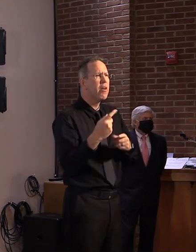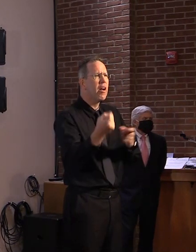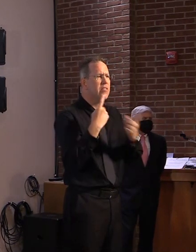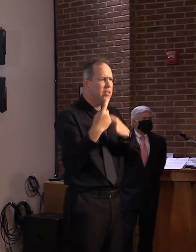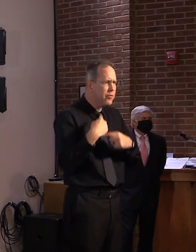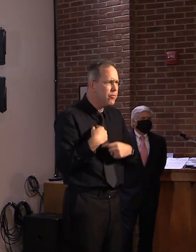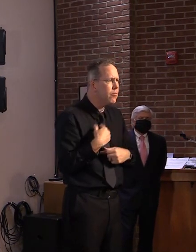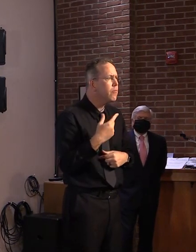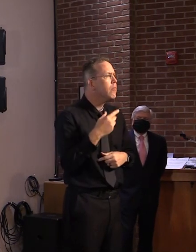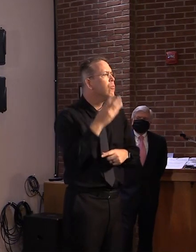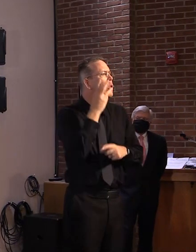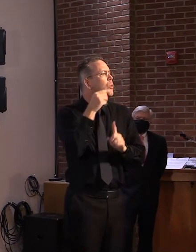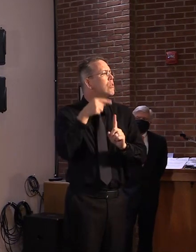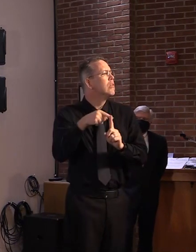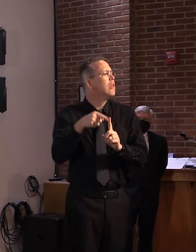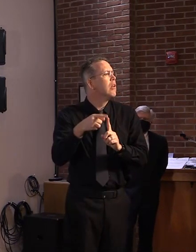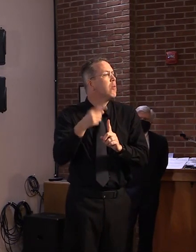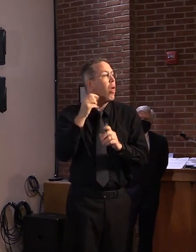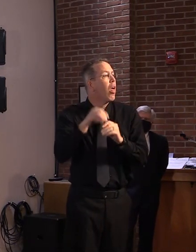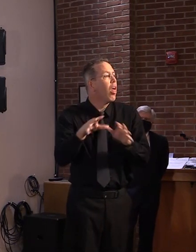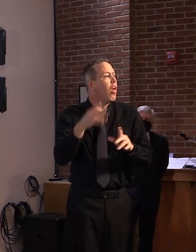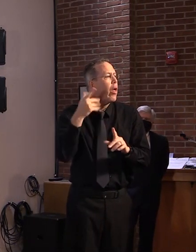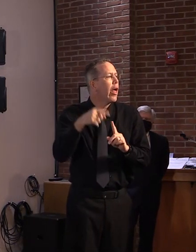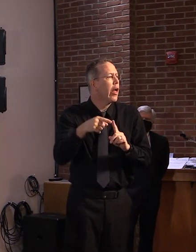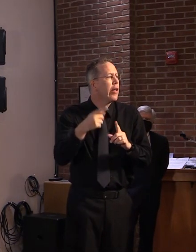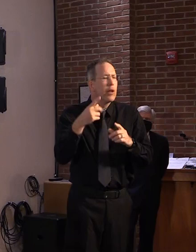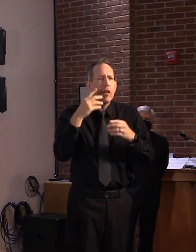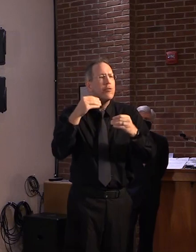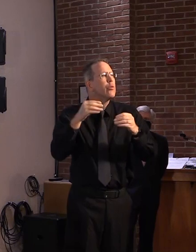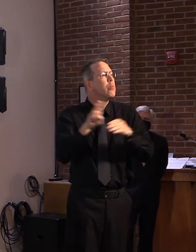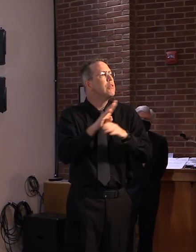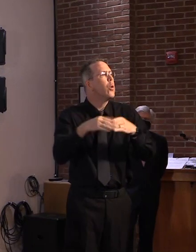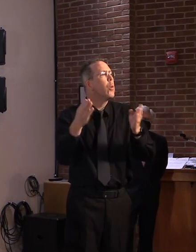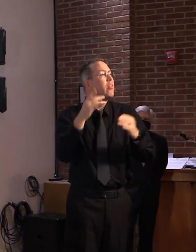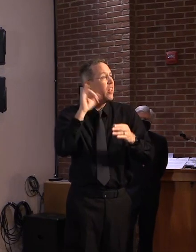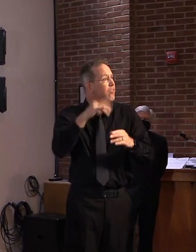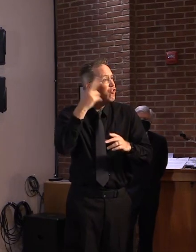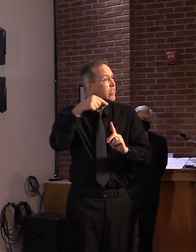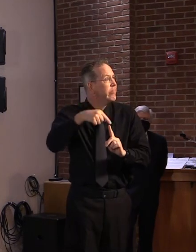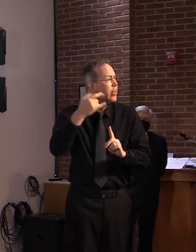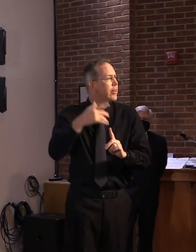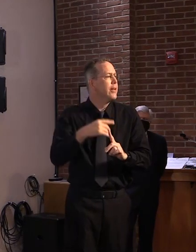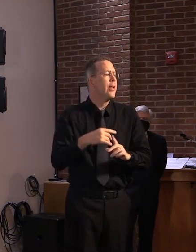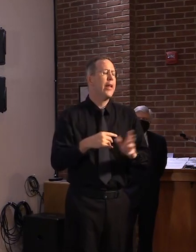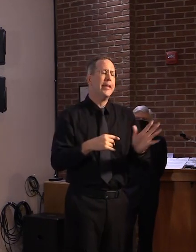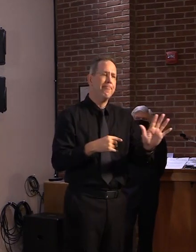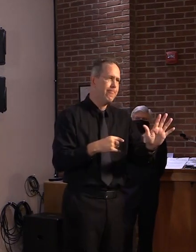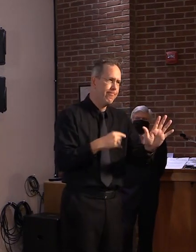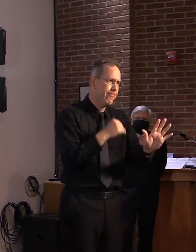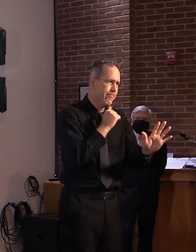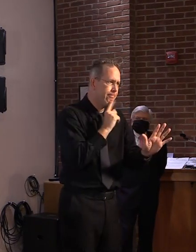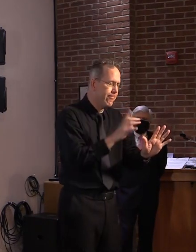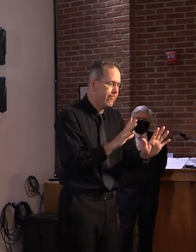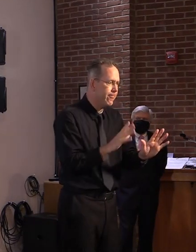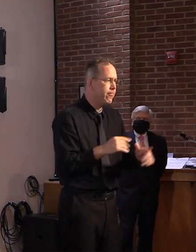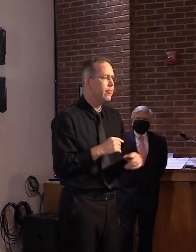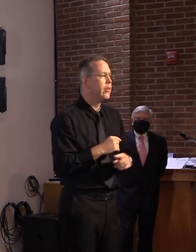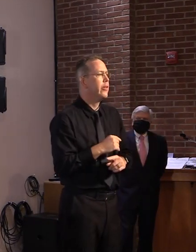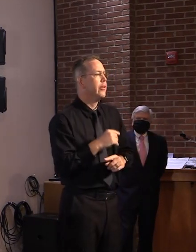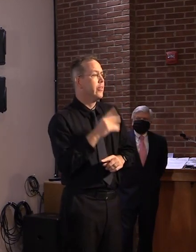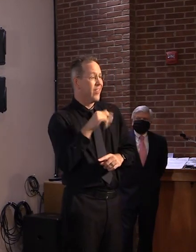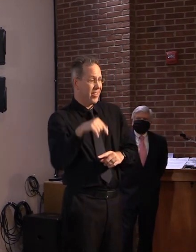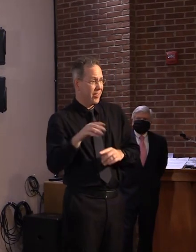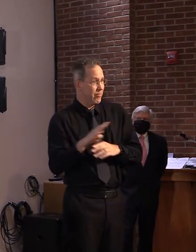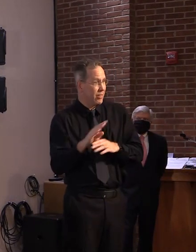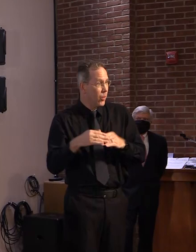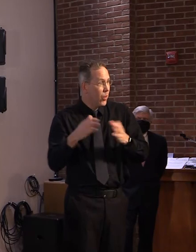truth. And I think we would see that all through the state if that were true. Many of the states like Texas, Arizona, Florida